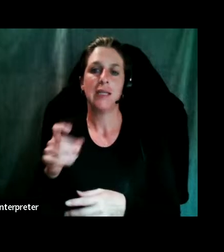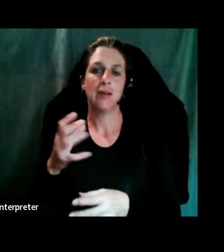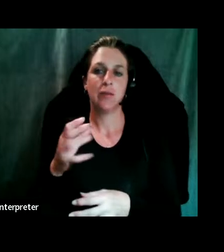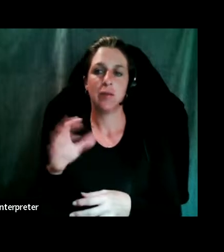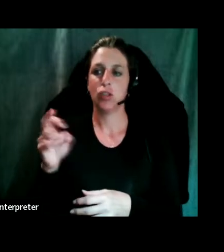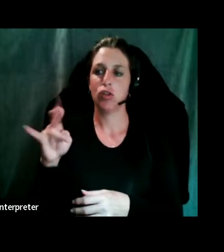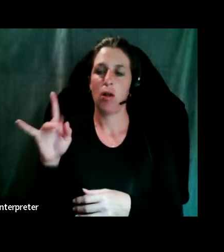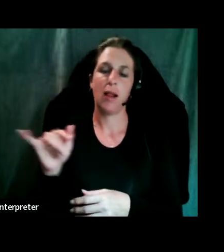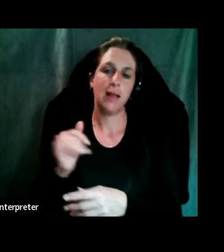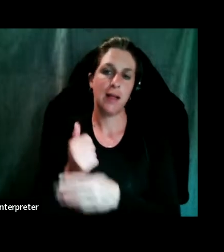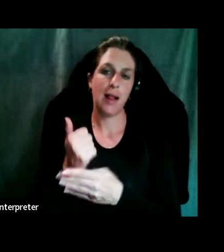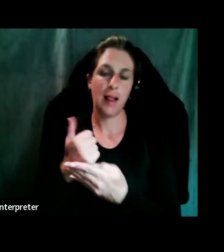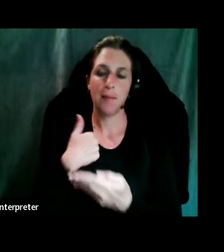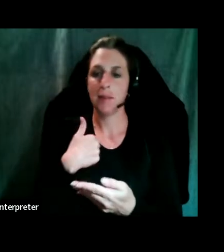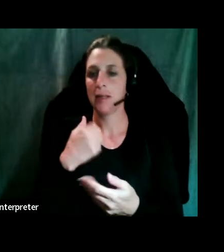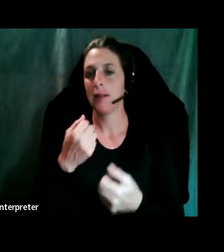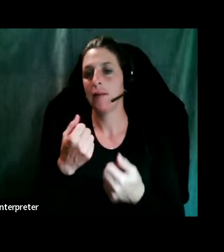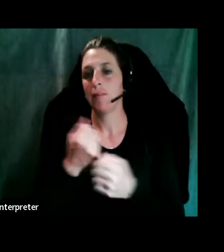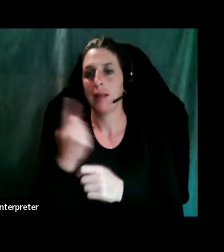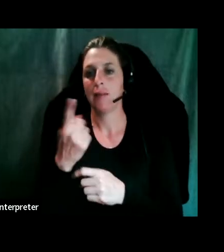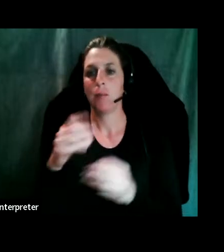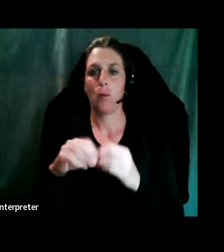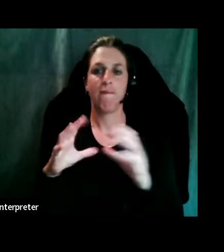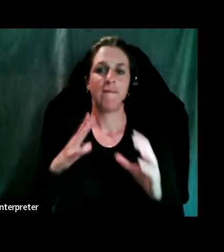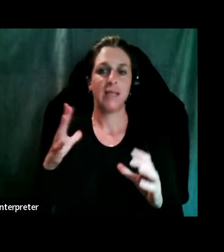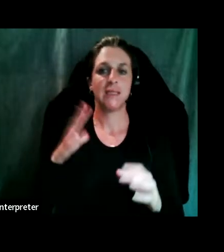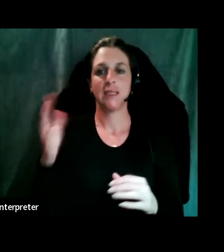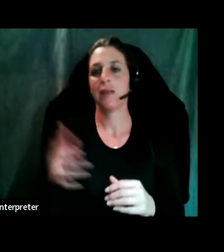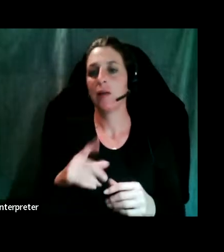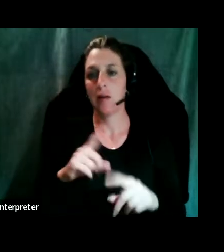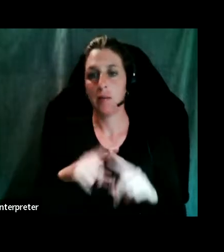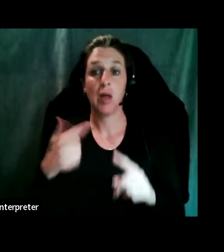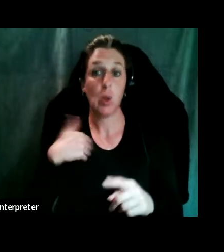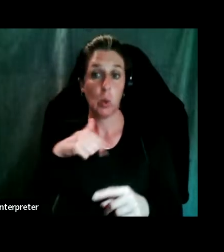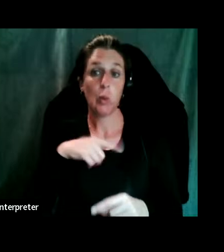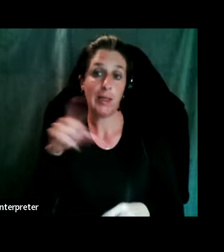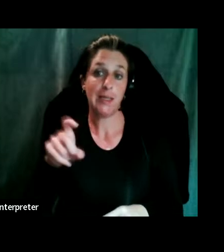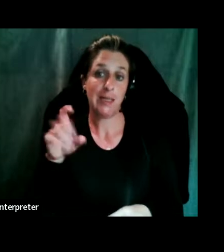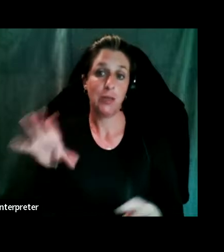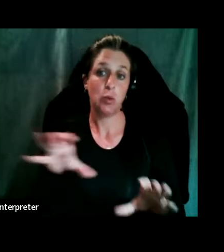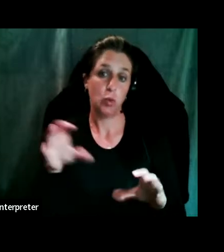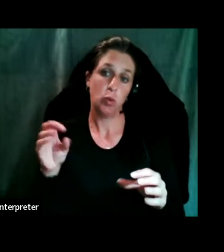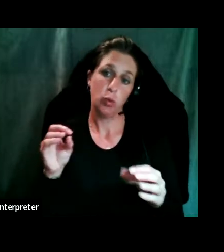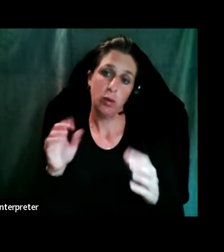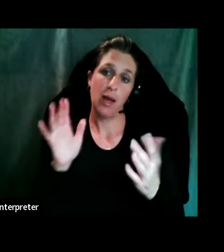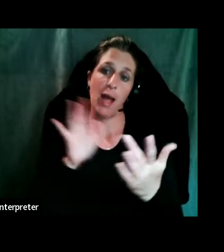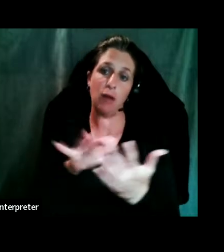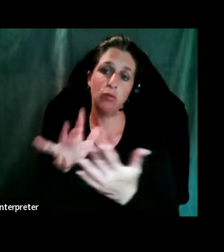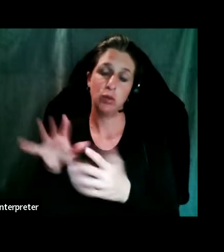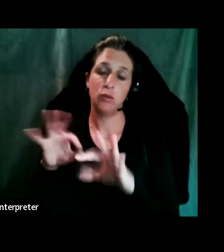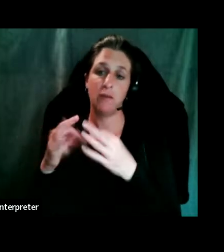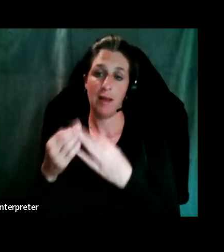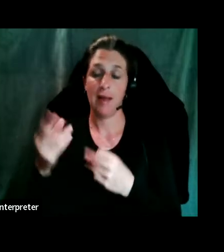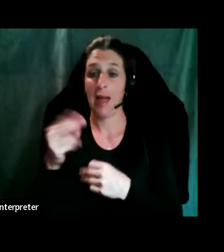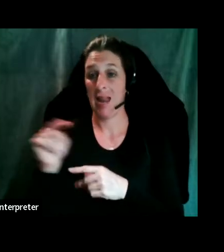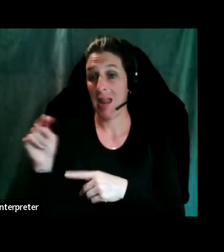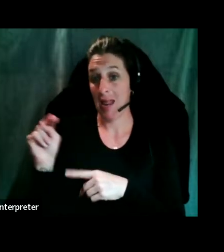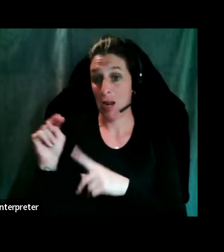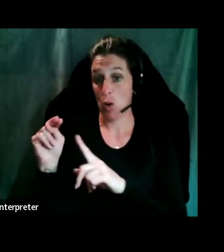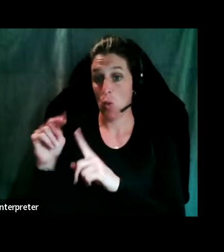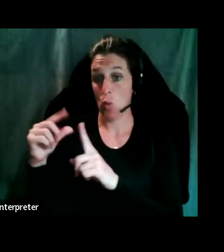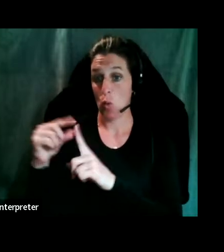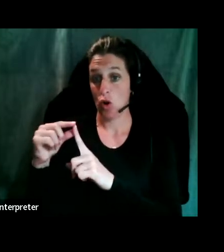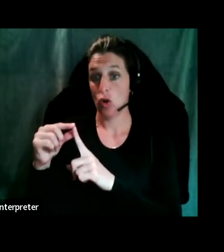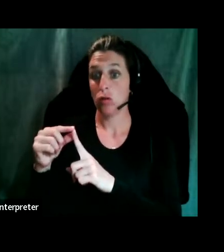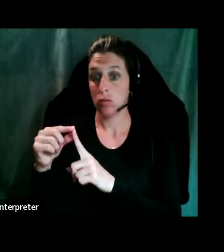but I think I think we need to do some outreach to families, and the N word would be an explicit part